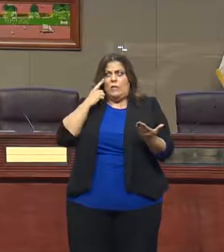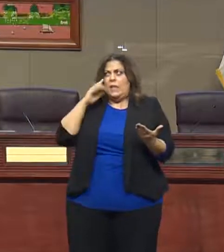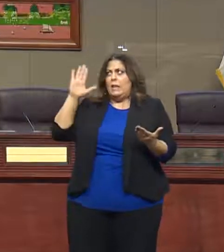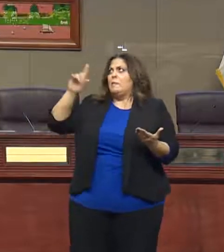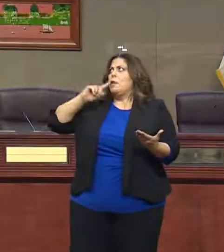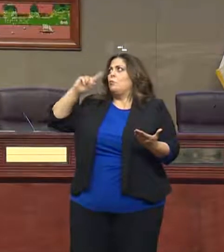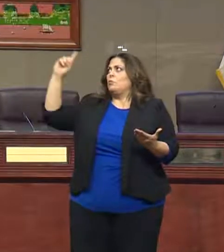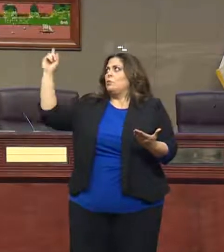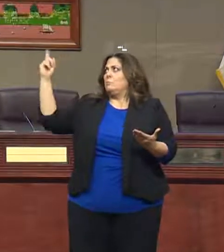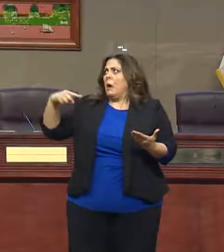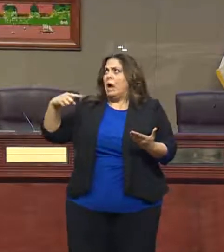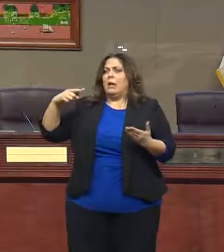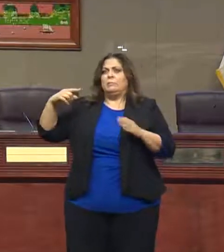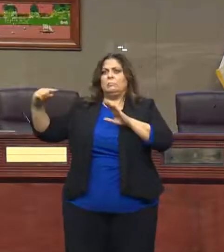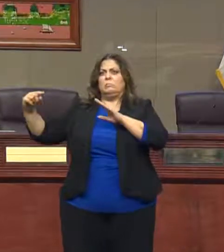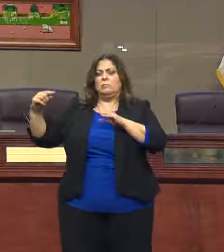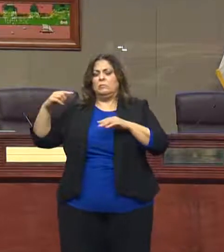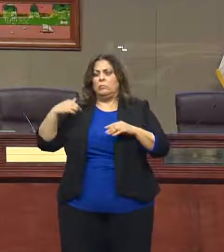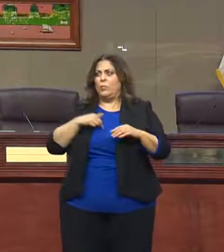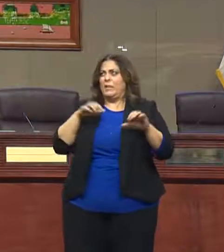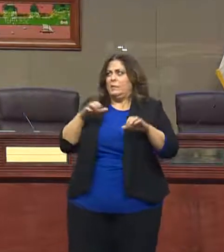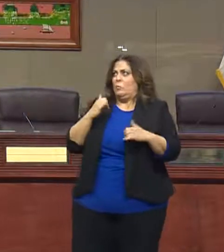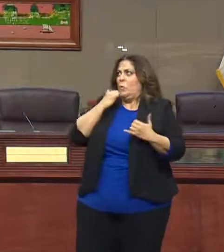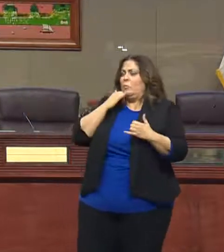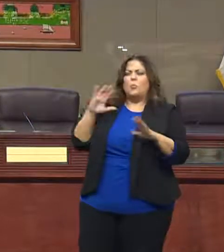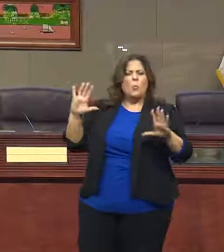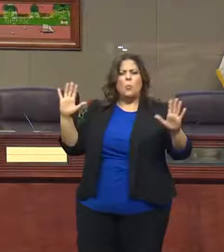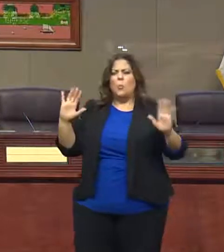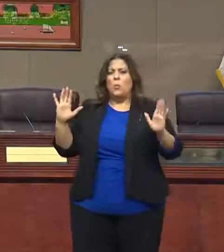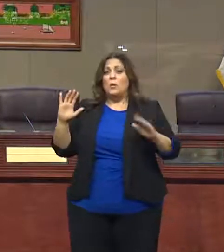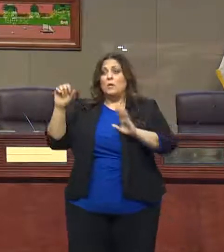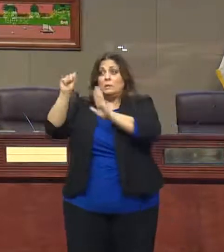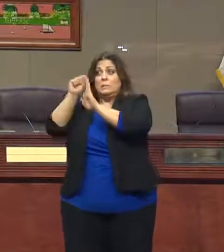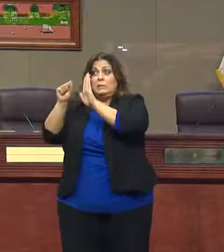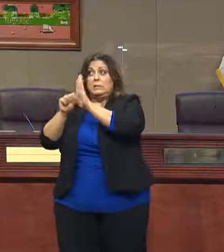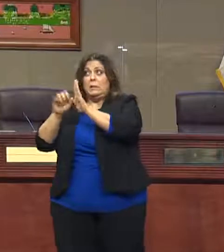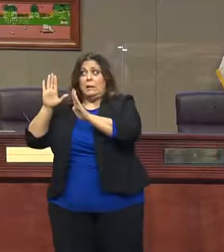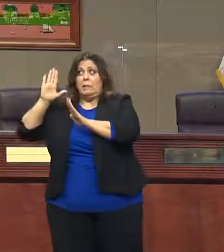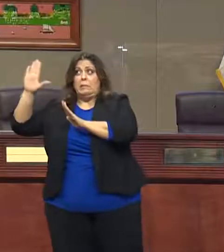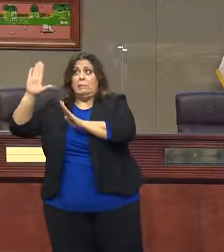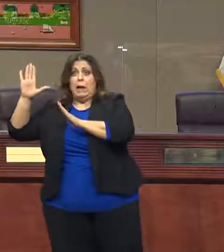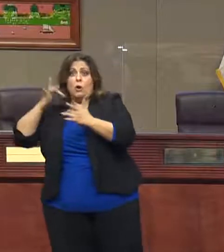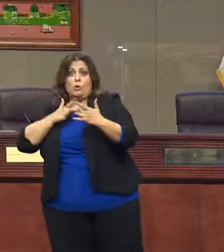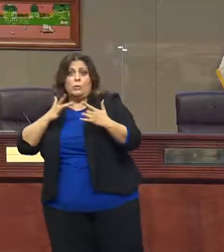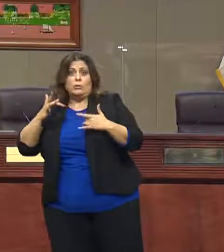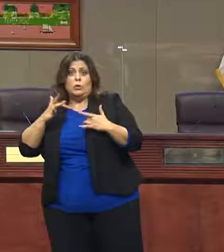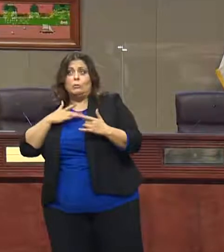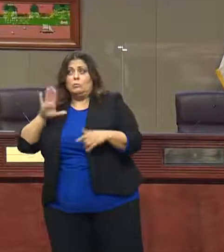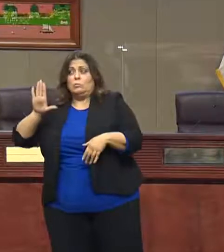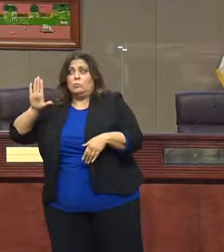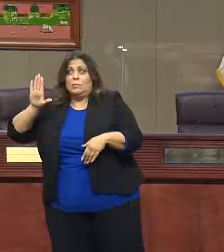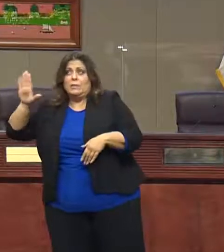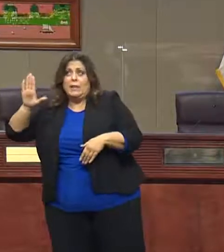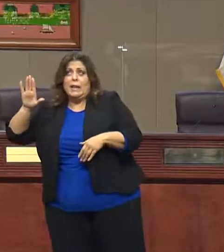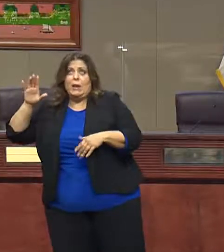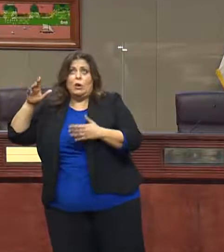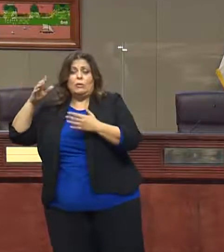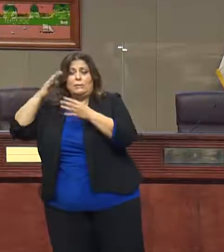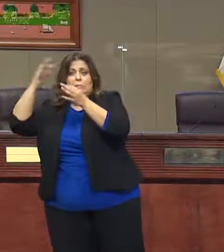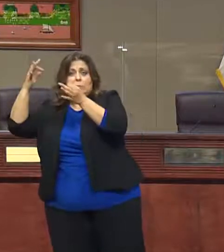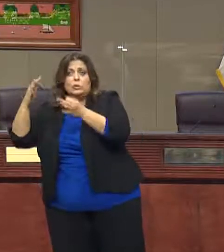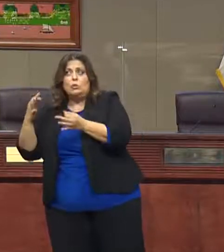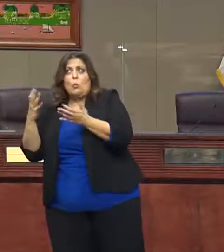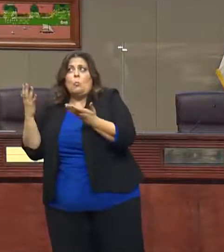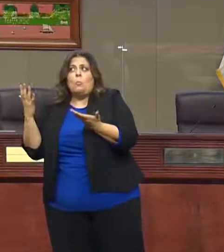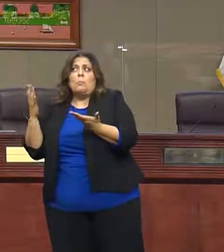from the state offices had some concern about that, and perhaps they will give